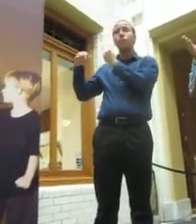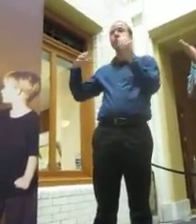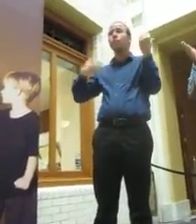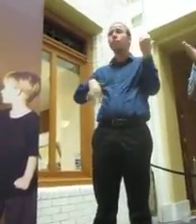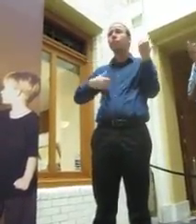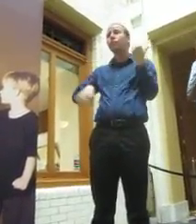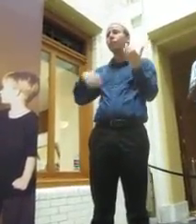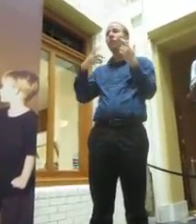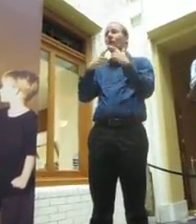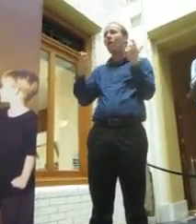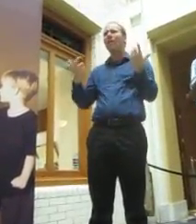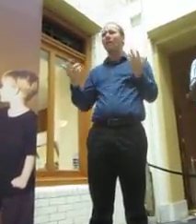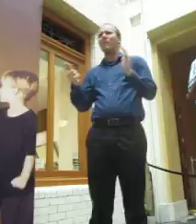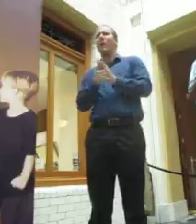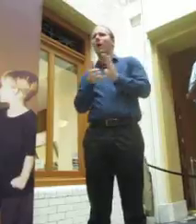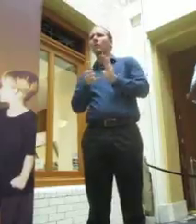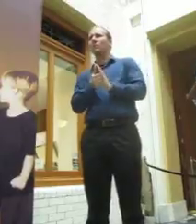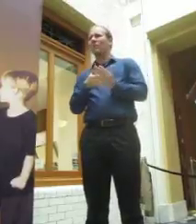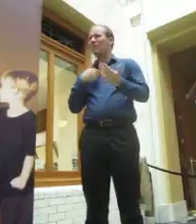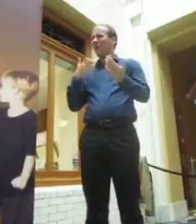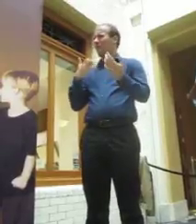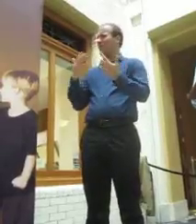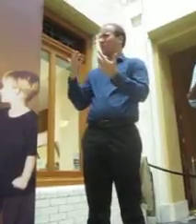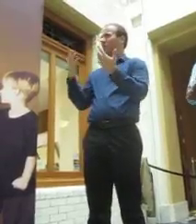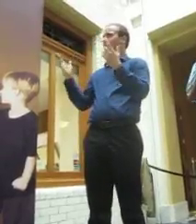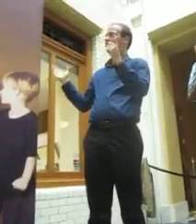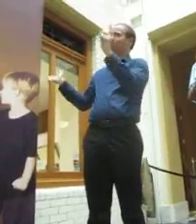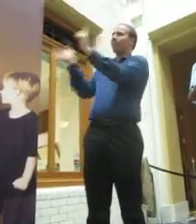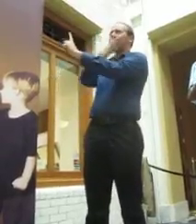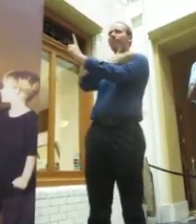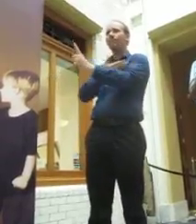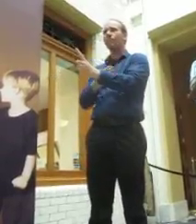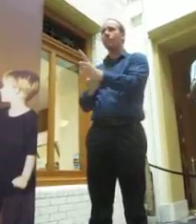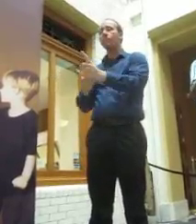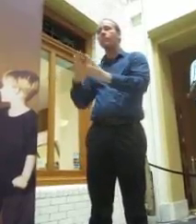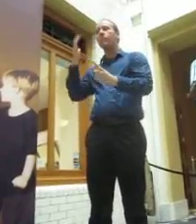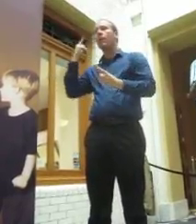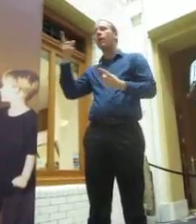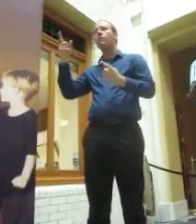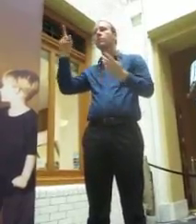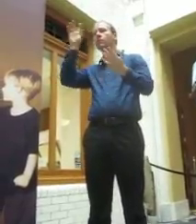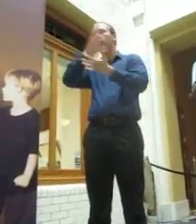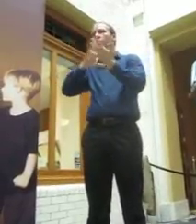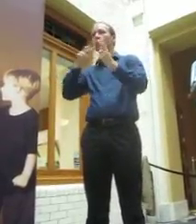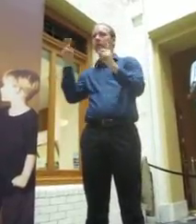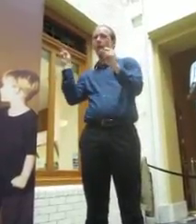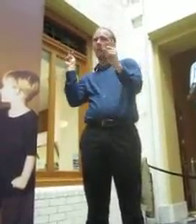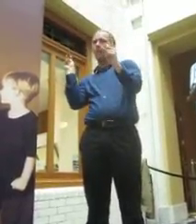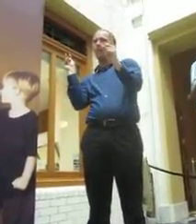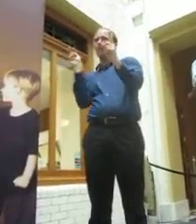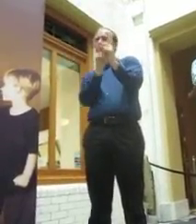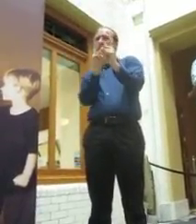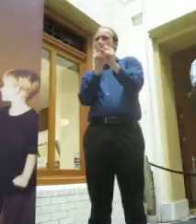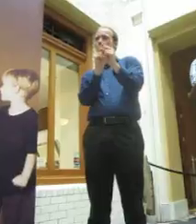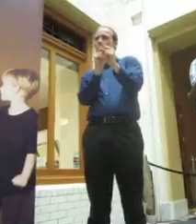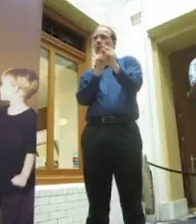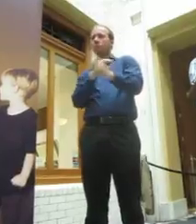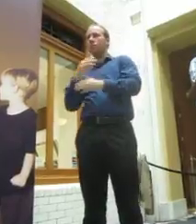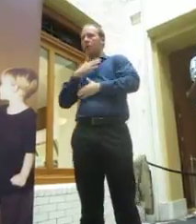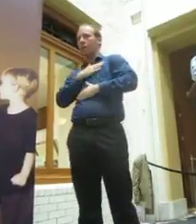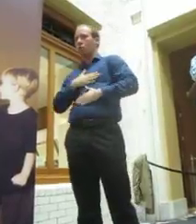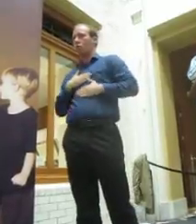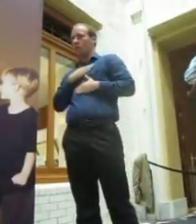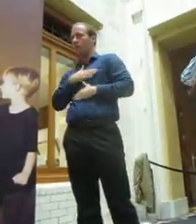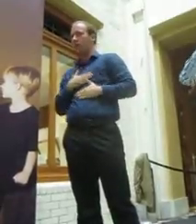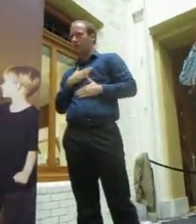and slap him silly because he's confusing 2 different concepts, perception and enjoyment. Now it's true that with my hearing loss,